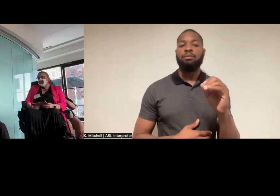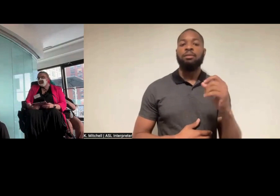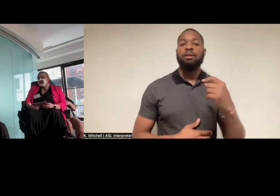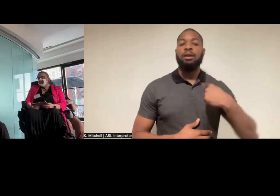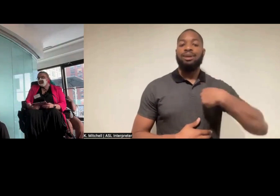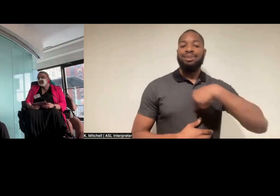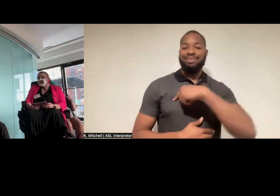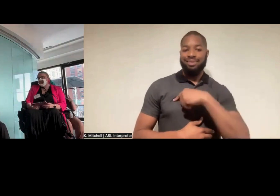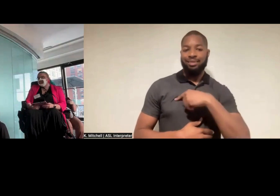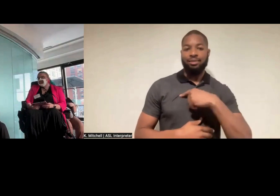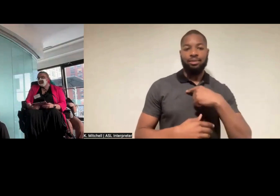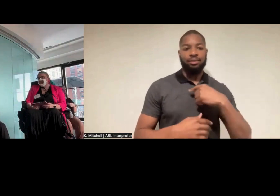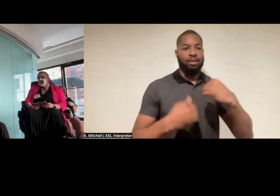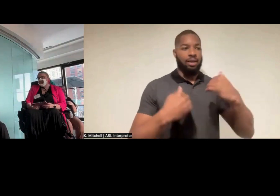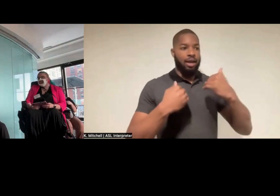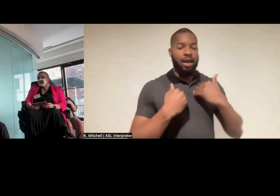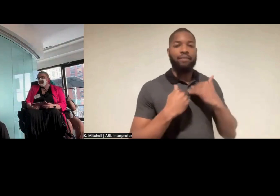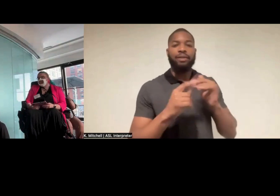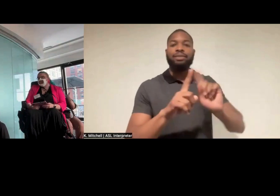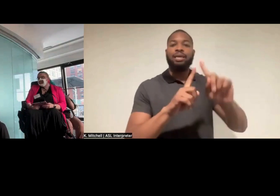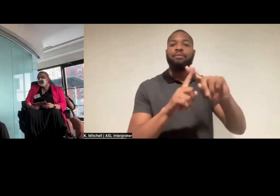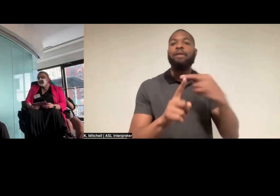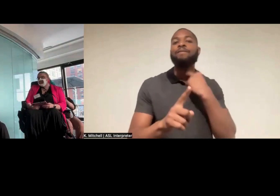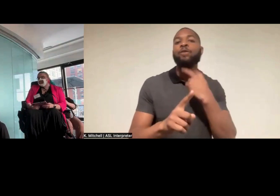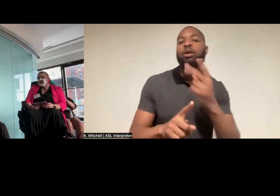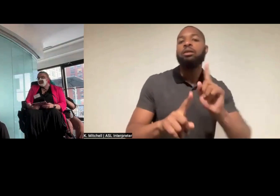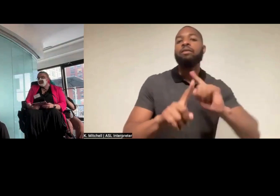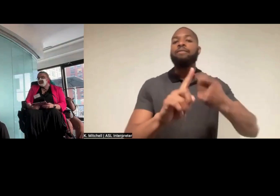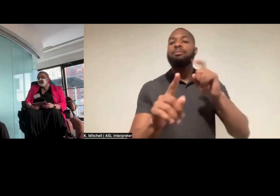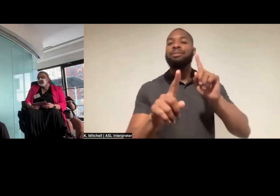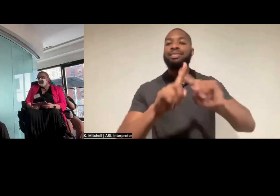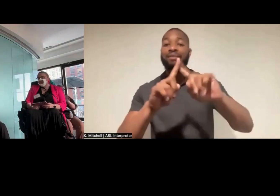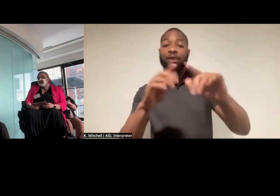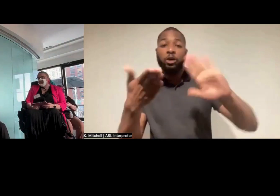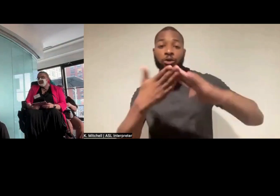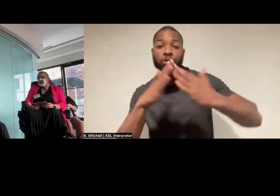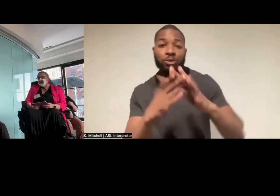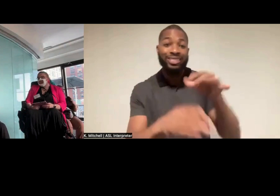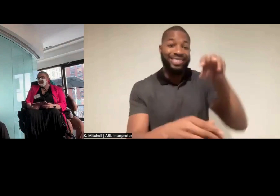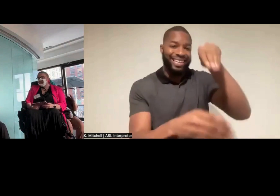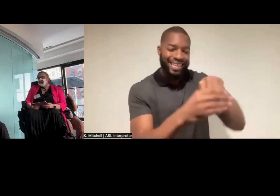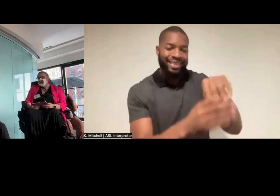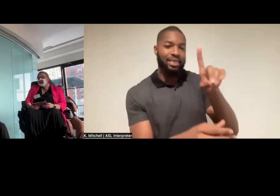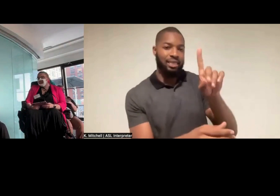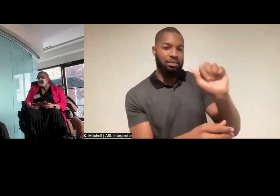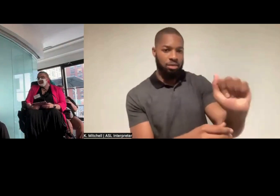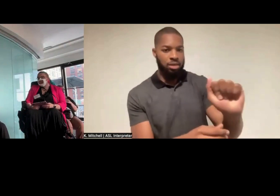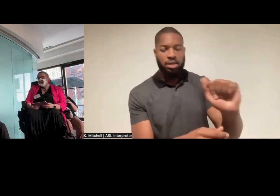leadership from marginalized communities within the disability community that are outside of